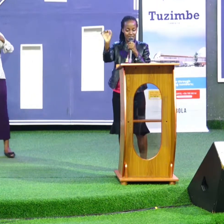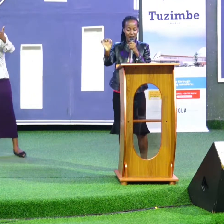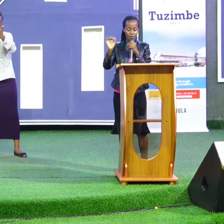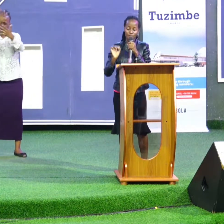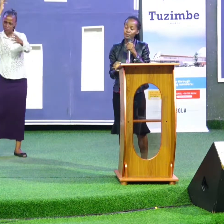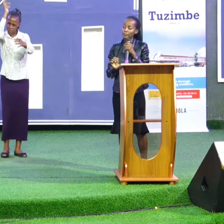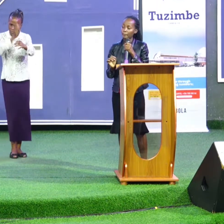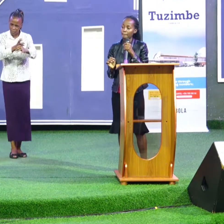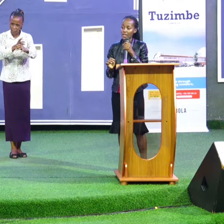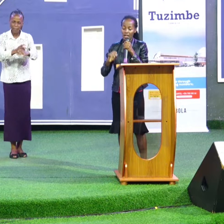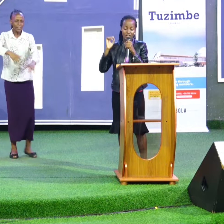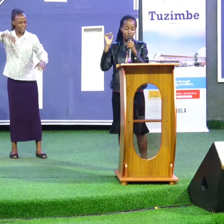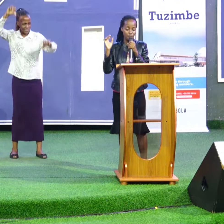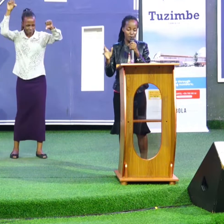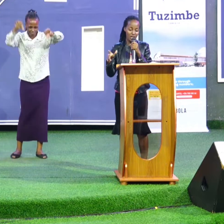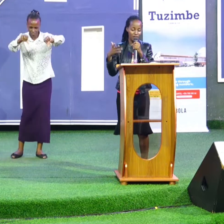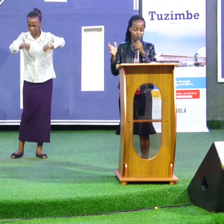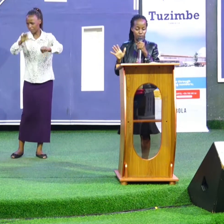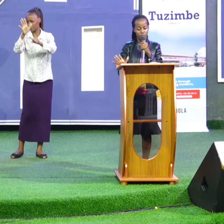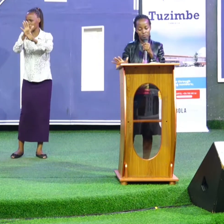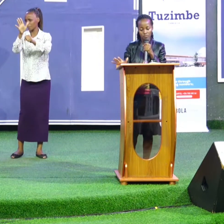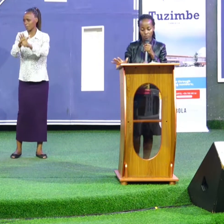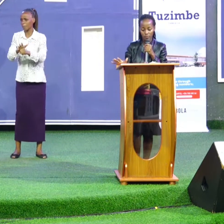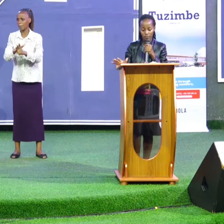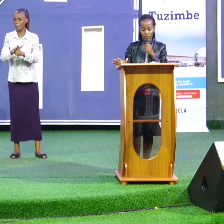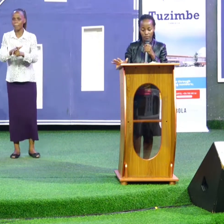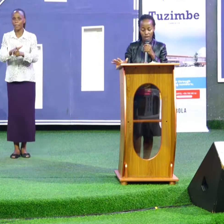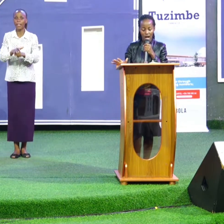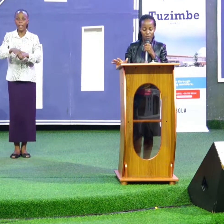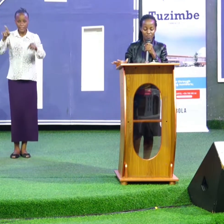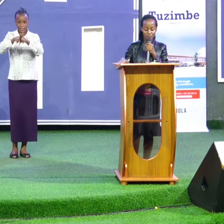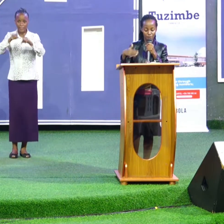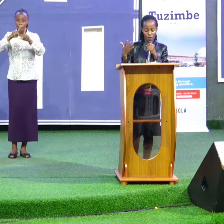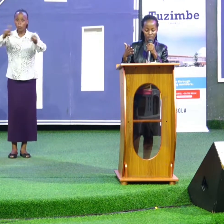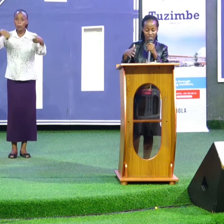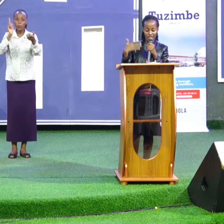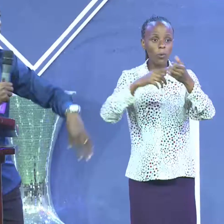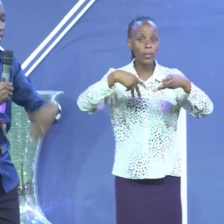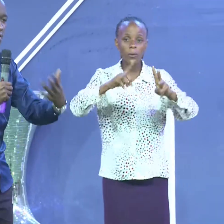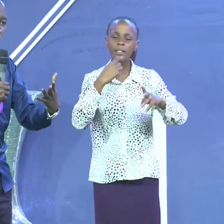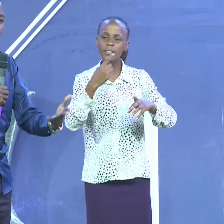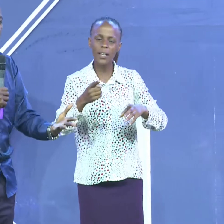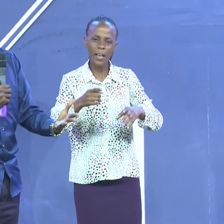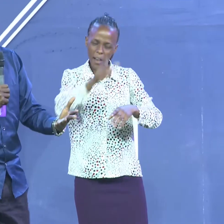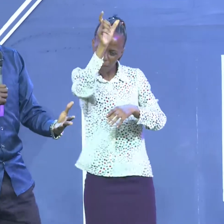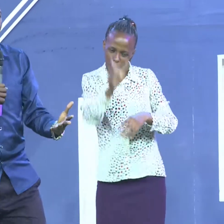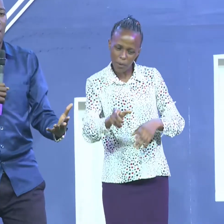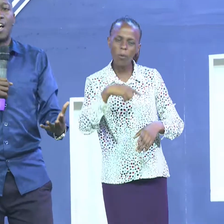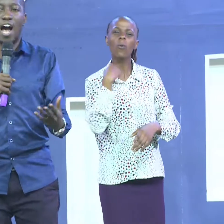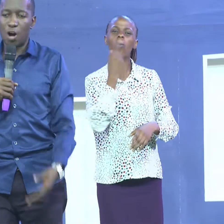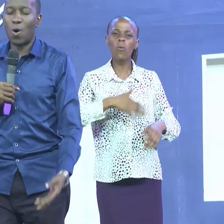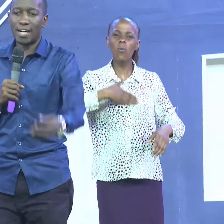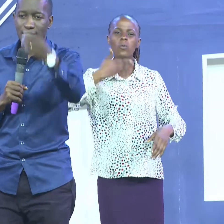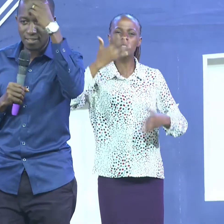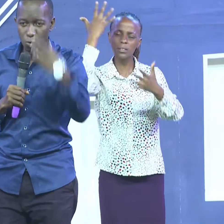is tough, it is very evil. And even phones, they say that says, one wishes